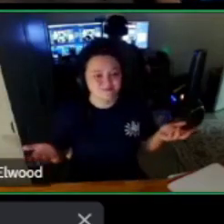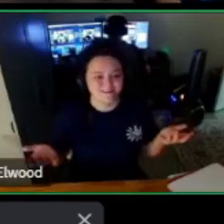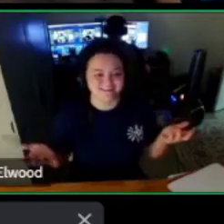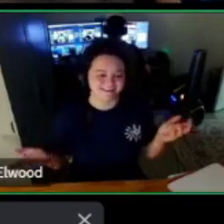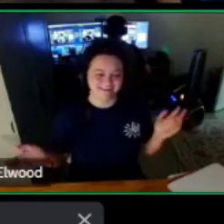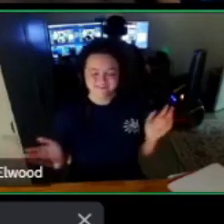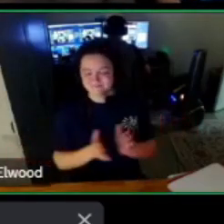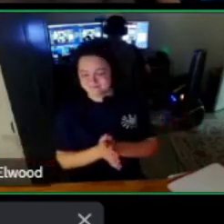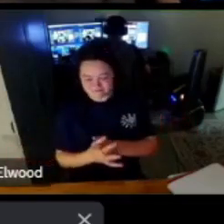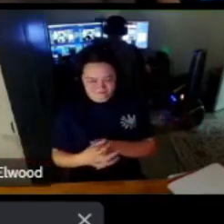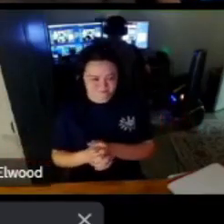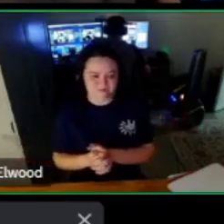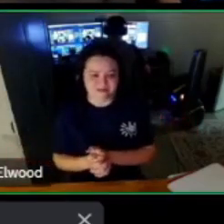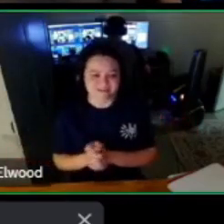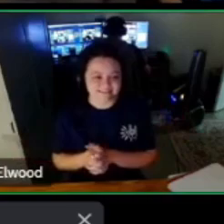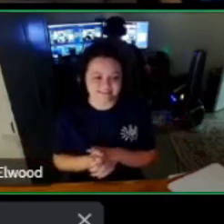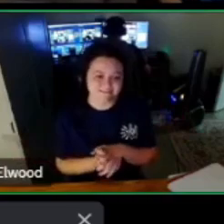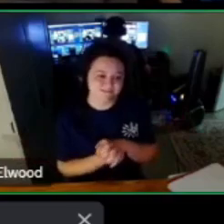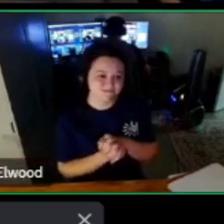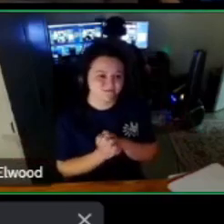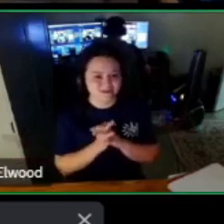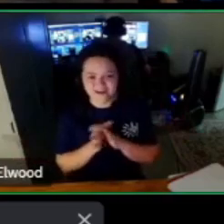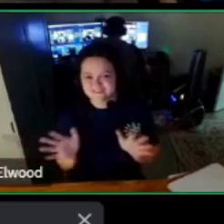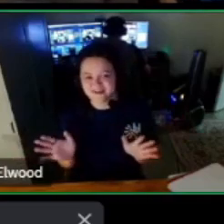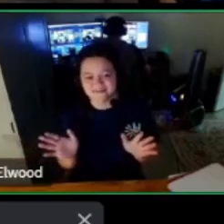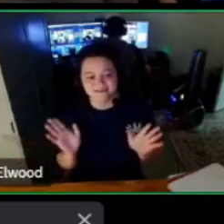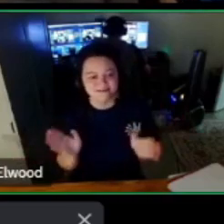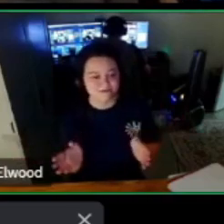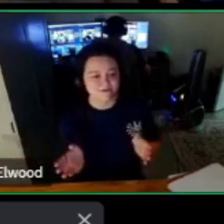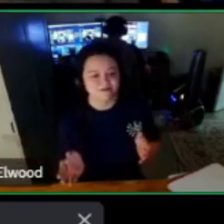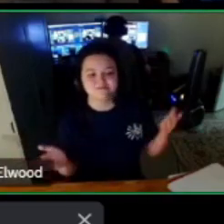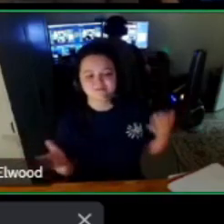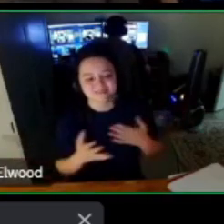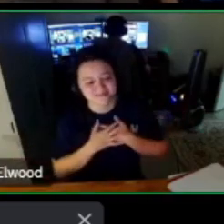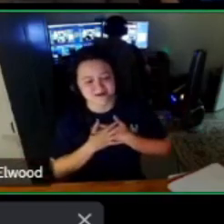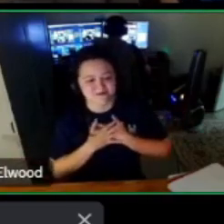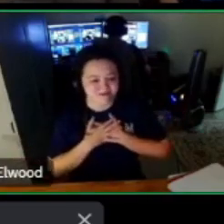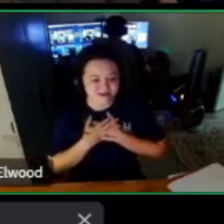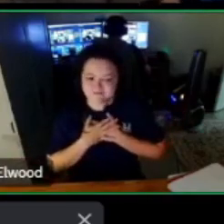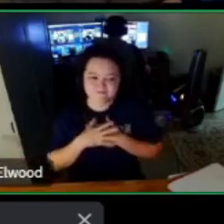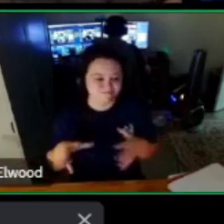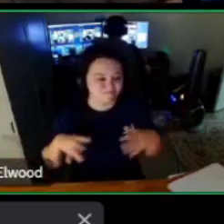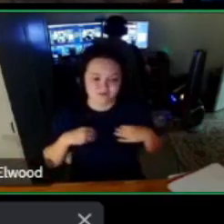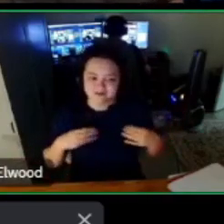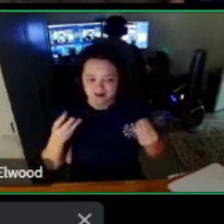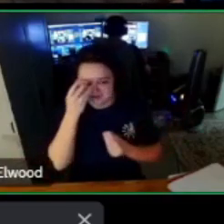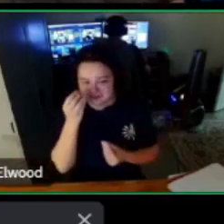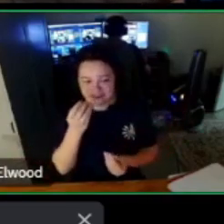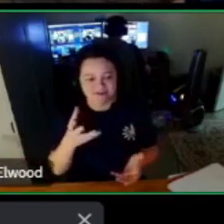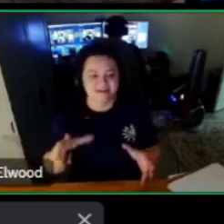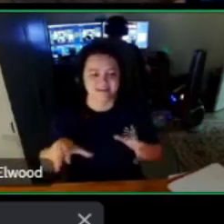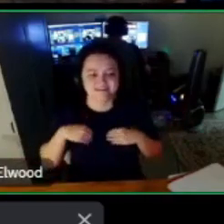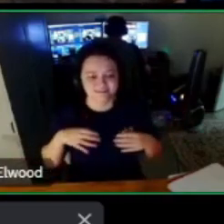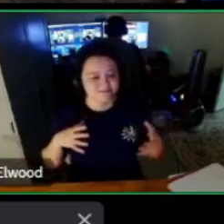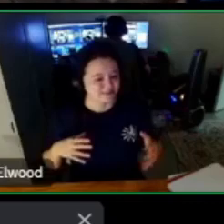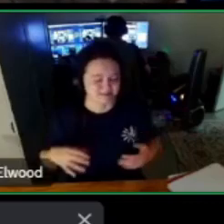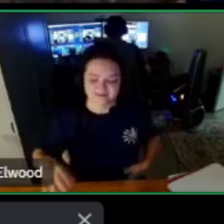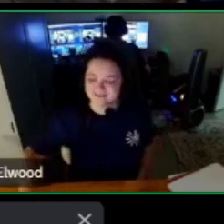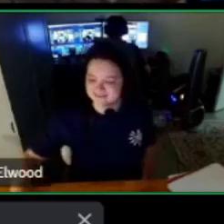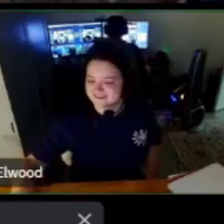on the internet. But like I said, if you have a sign that you know of, please let me know. I'm more than happy to share it and to accept it.